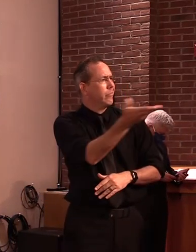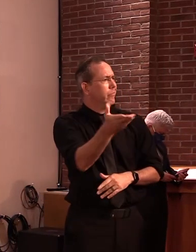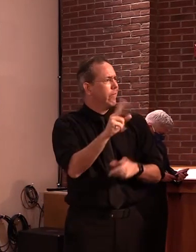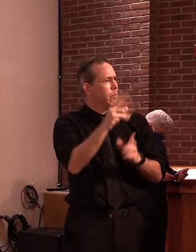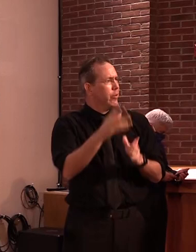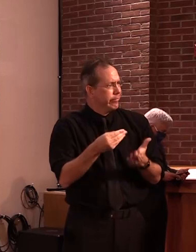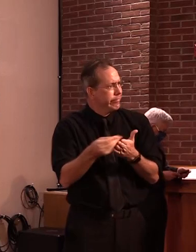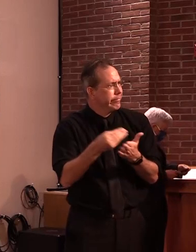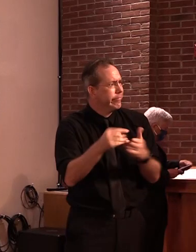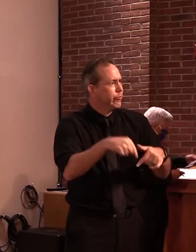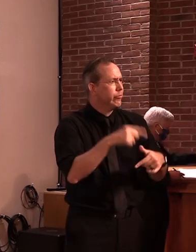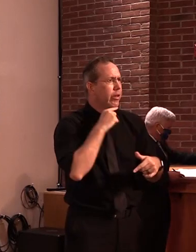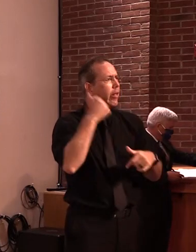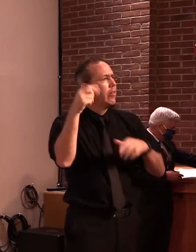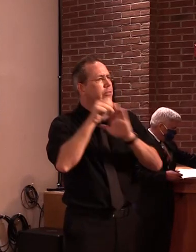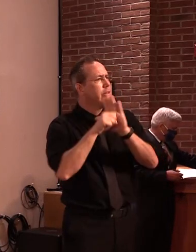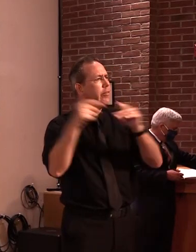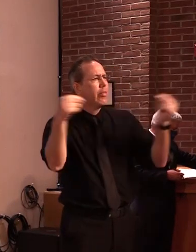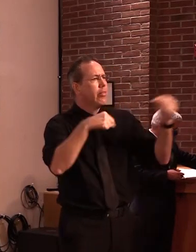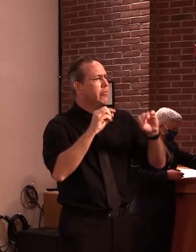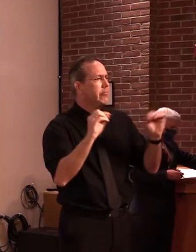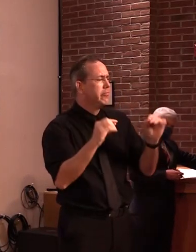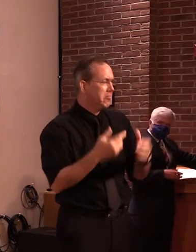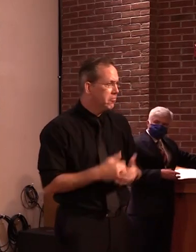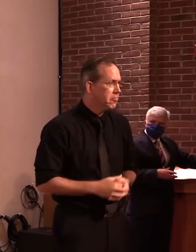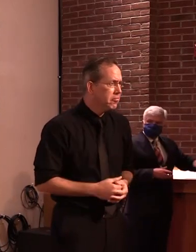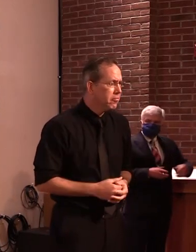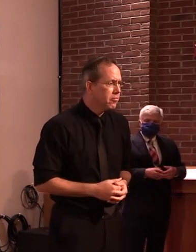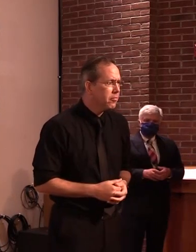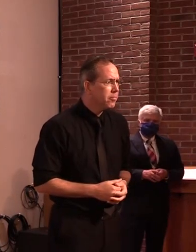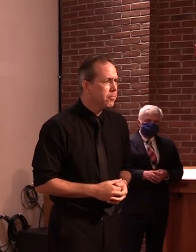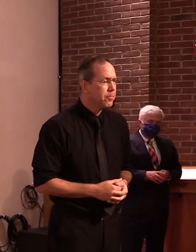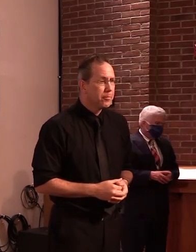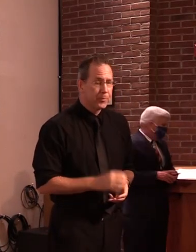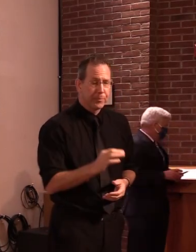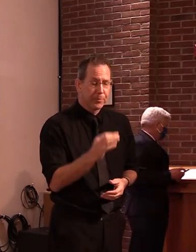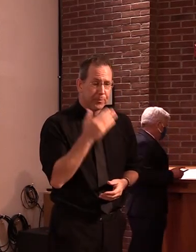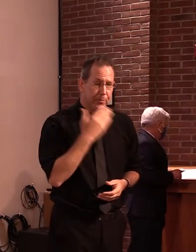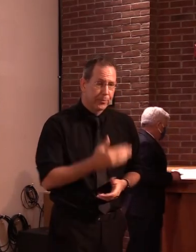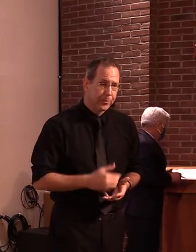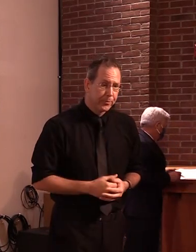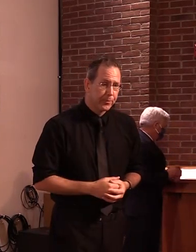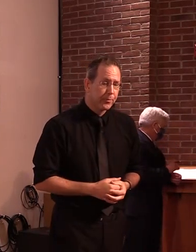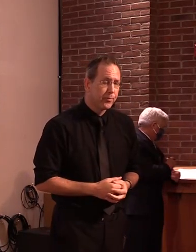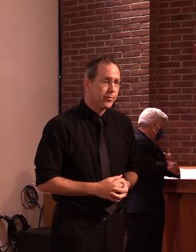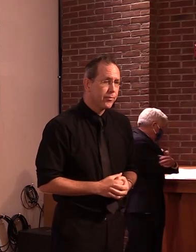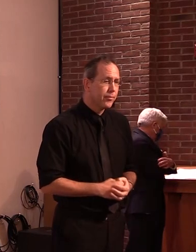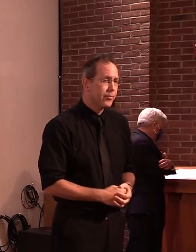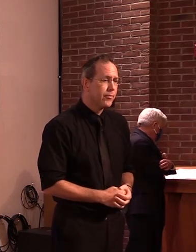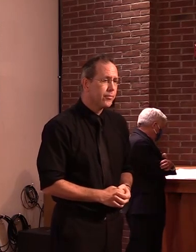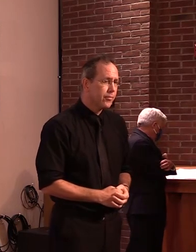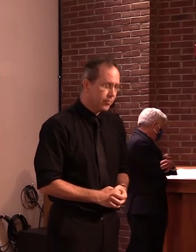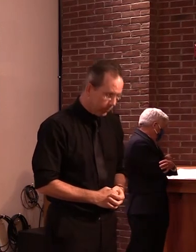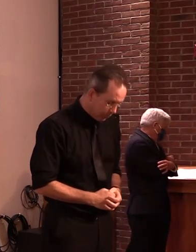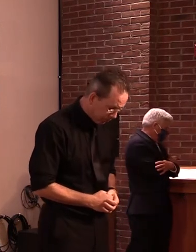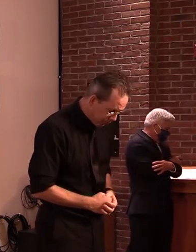can. All right, thank you. Olivia Lyons, WCAX.